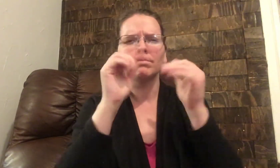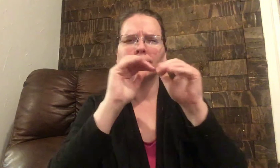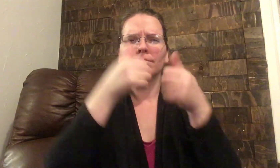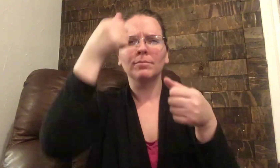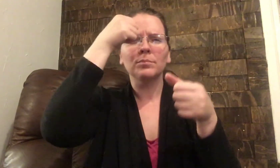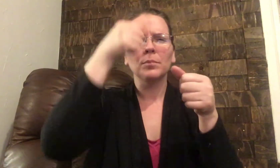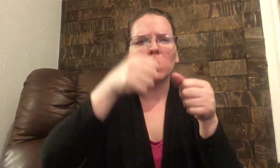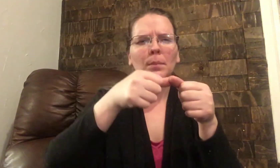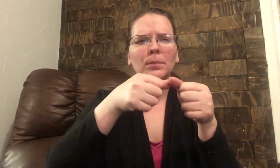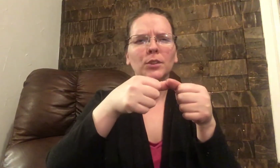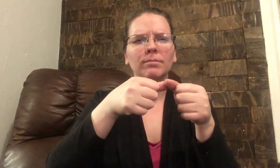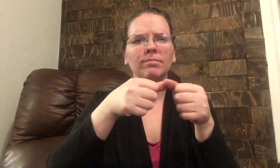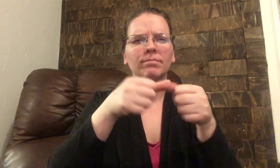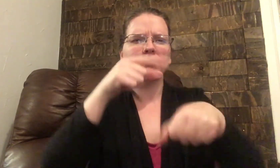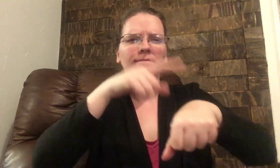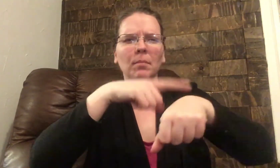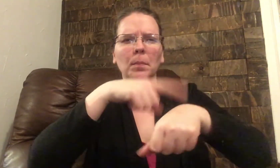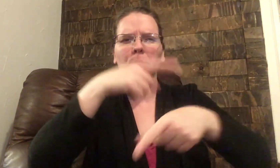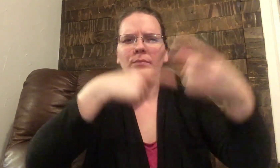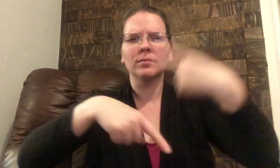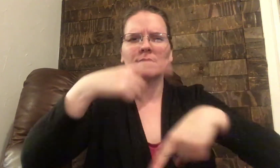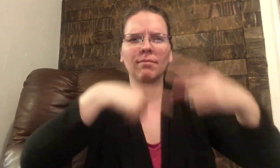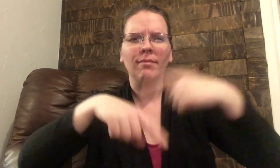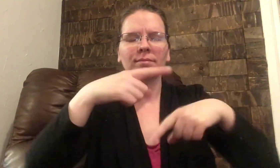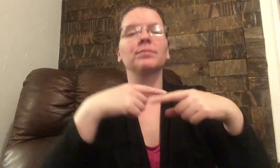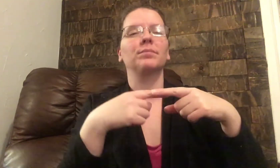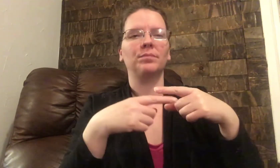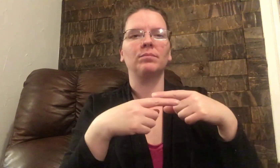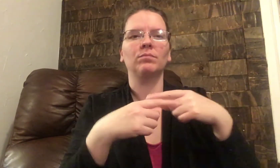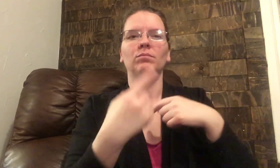You might be wondering how to remember time signs.